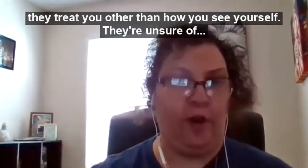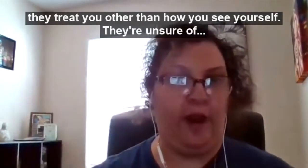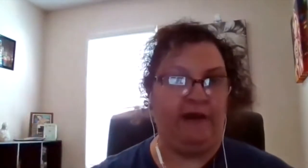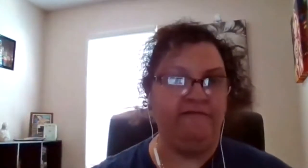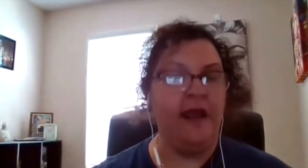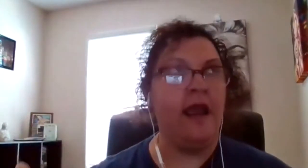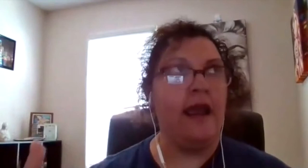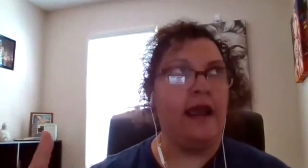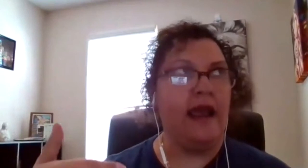unsure of,